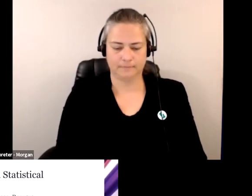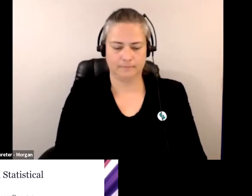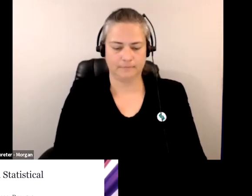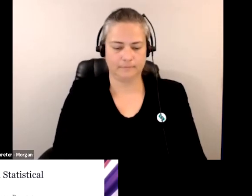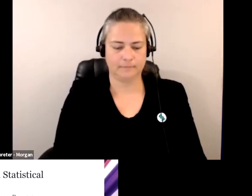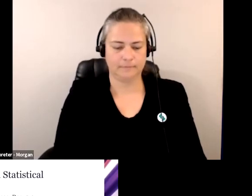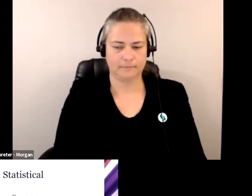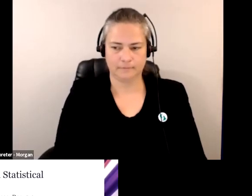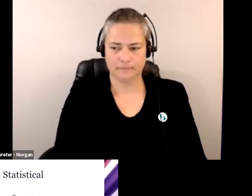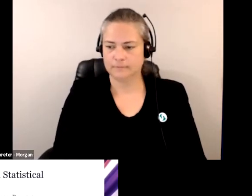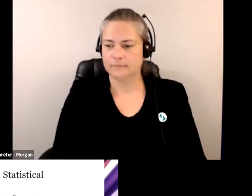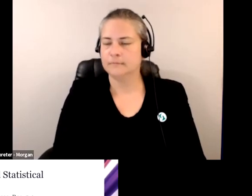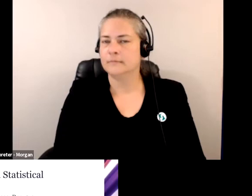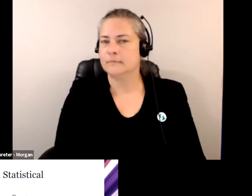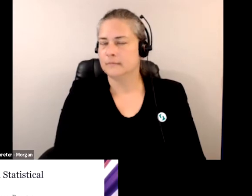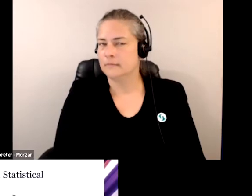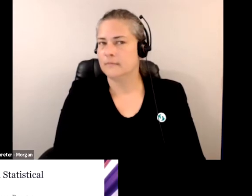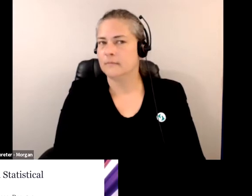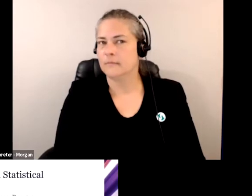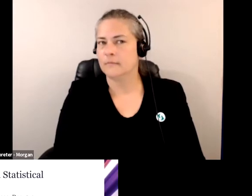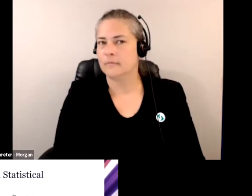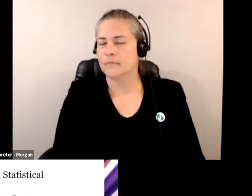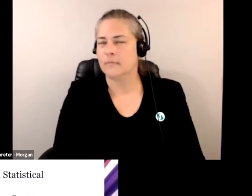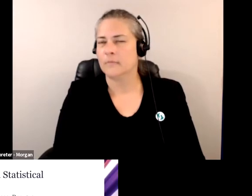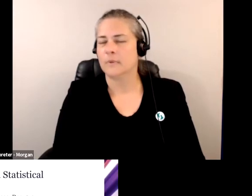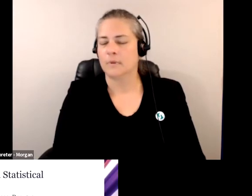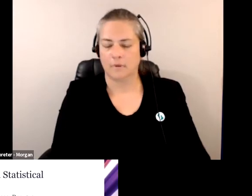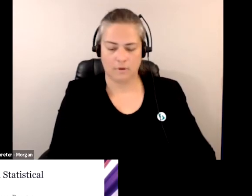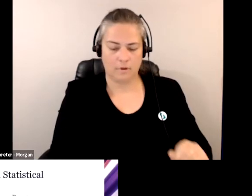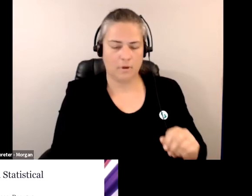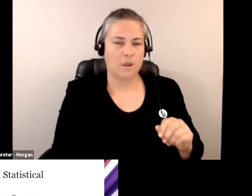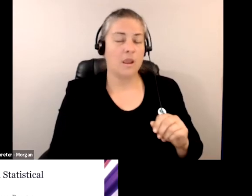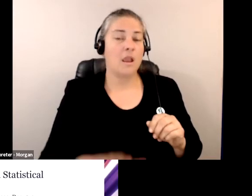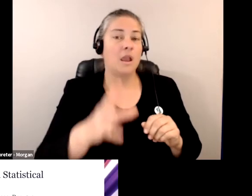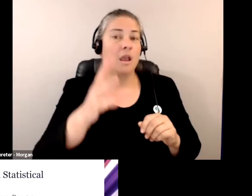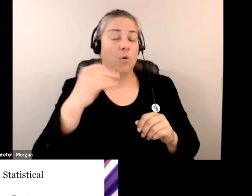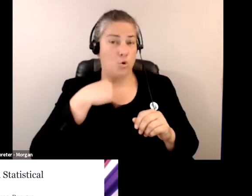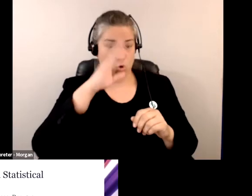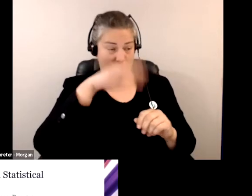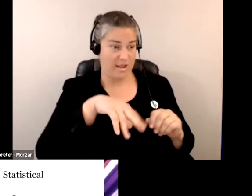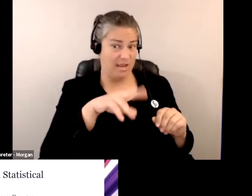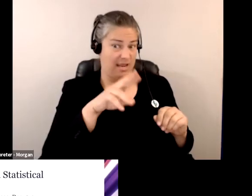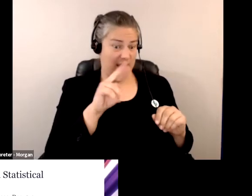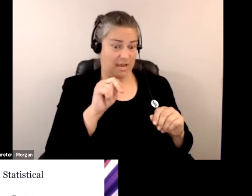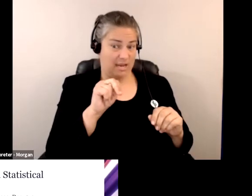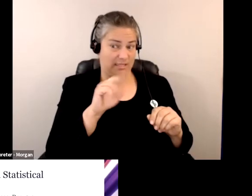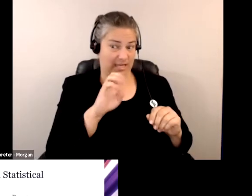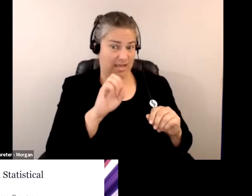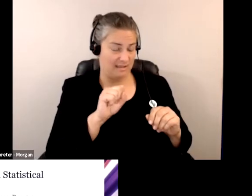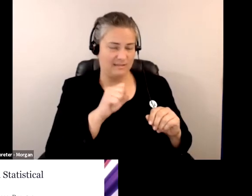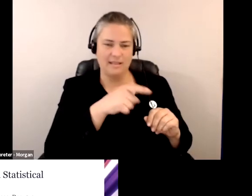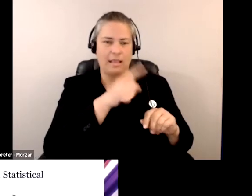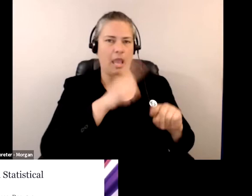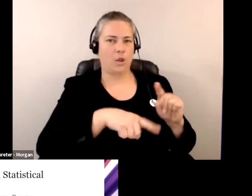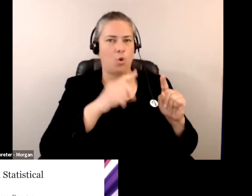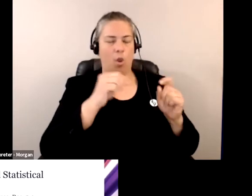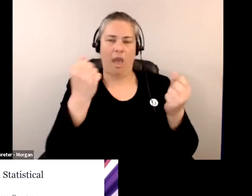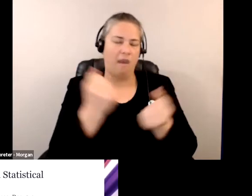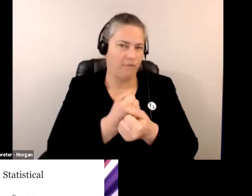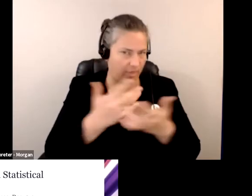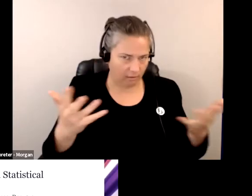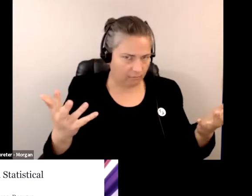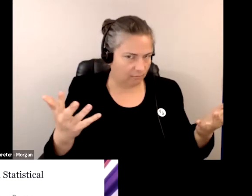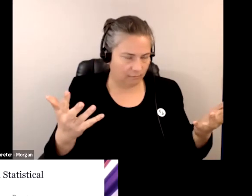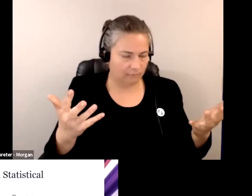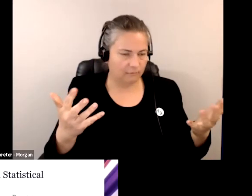that NCES can't be all things to all stakeholders and that there are always limited resources and that those are just givens. So the report